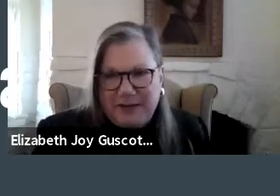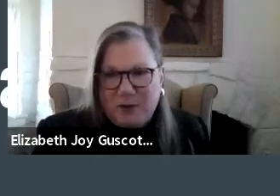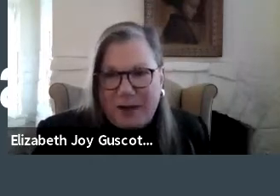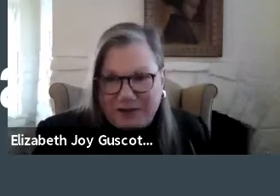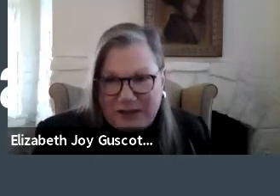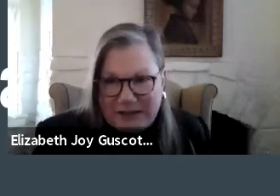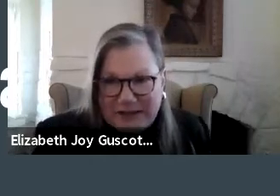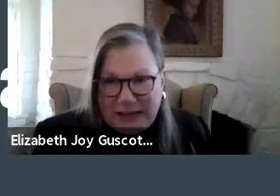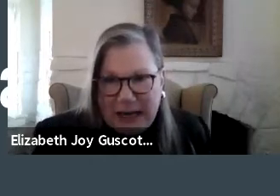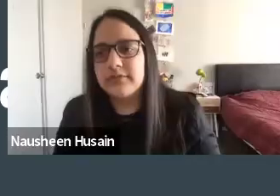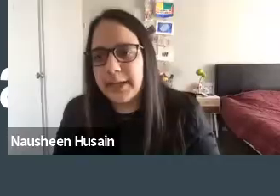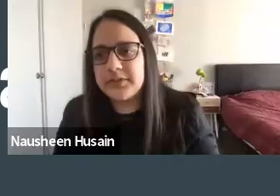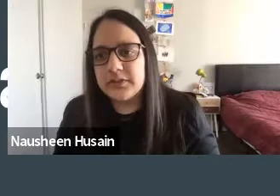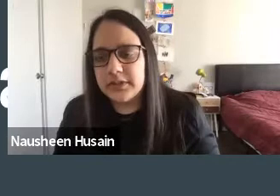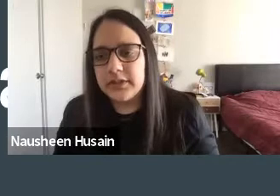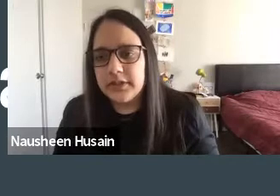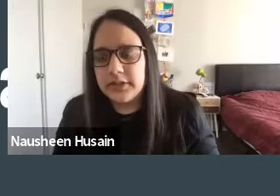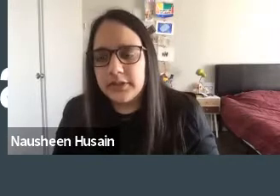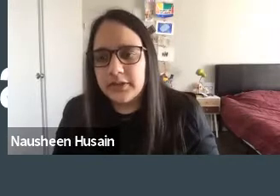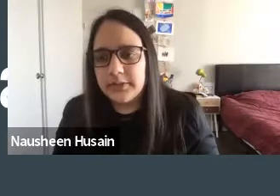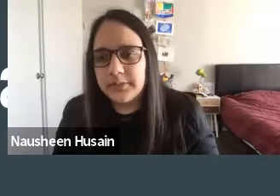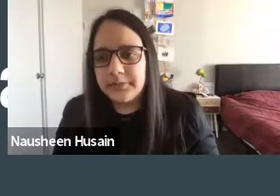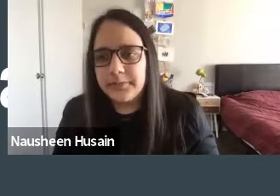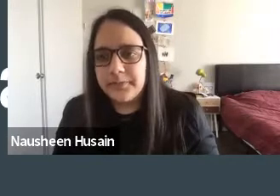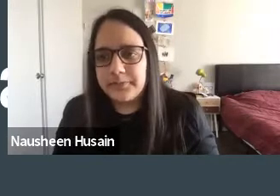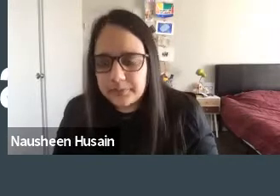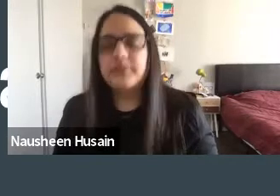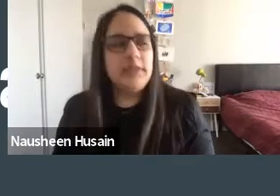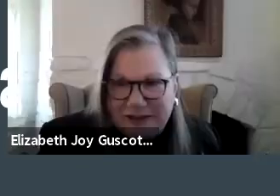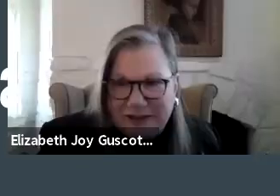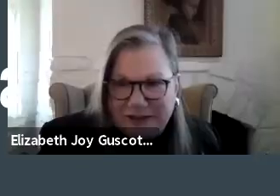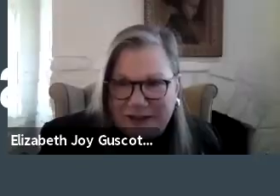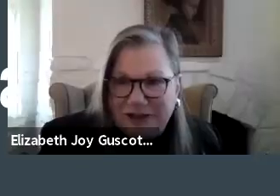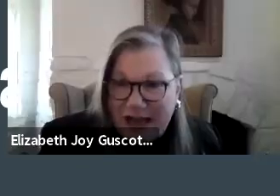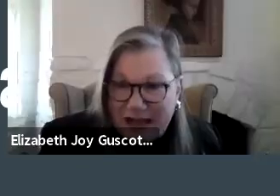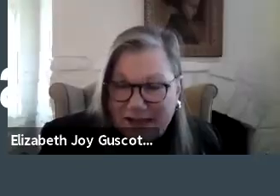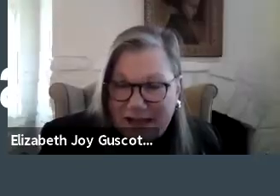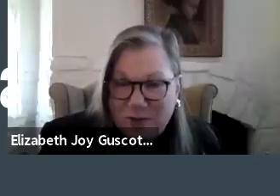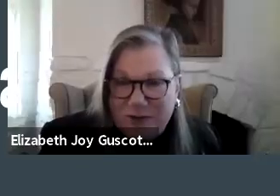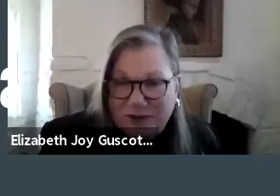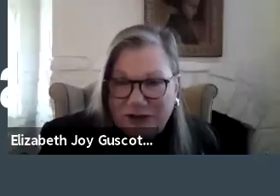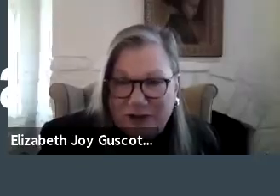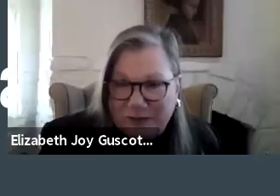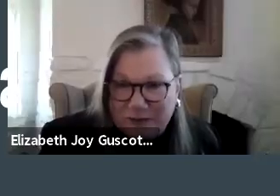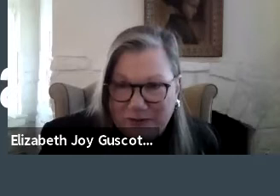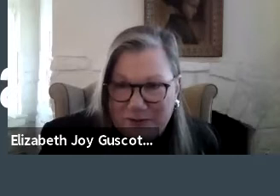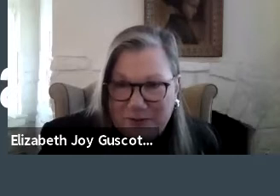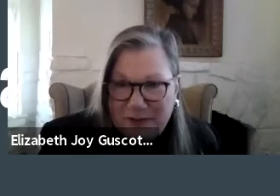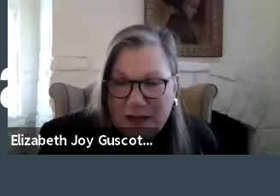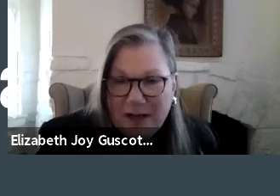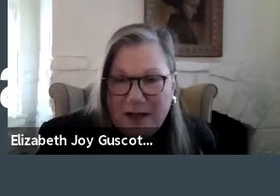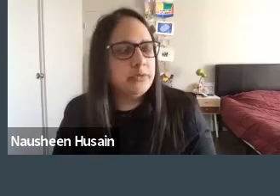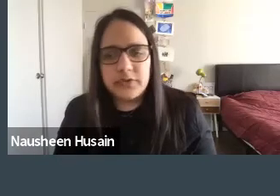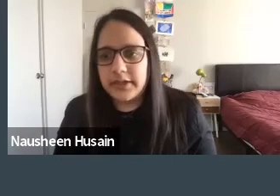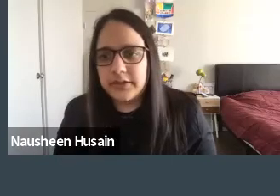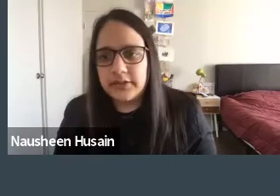the questions? Sure. And perhaps you could post the link to the chat and we will share it with the group.